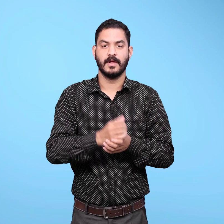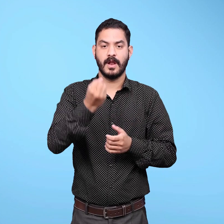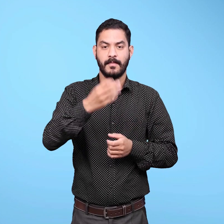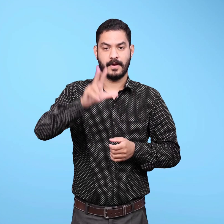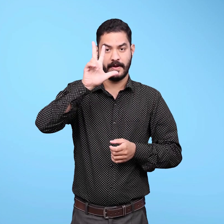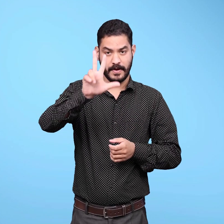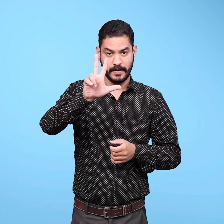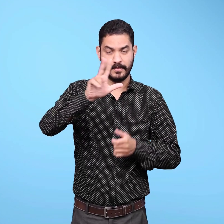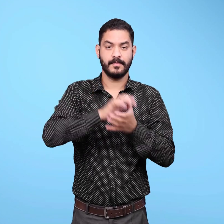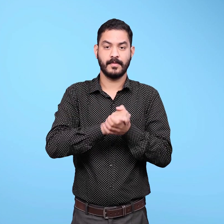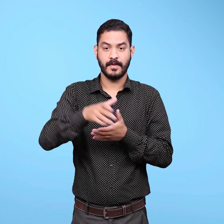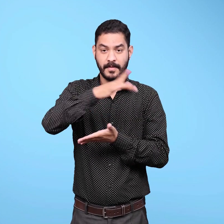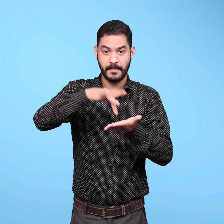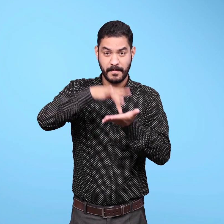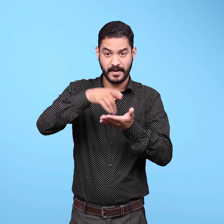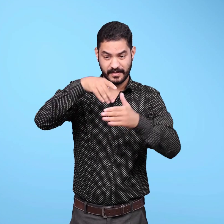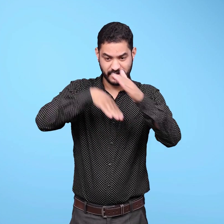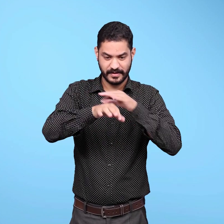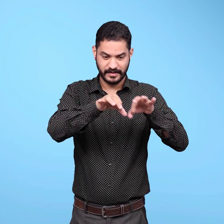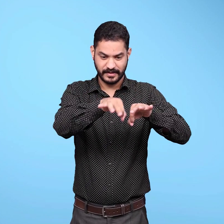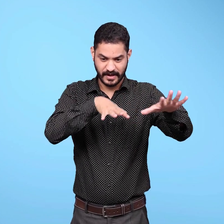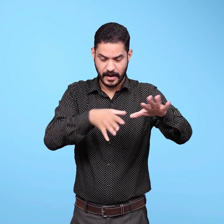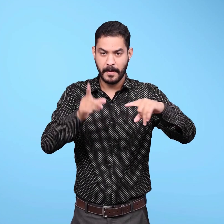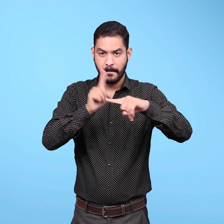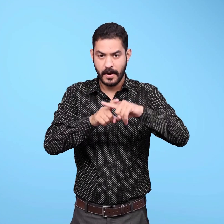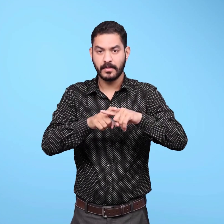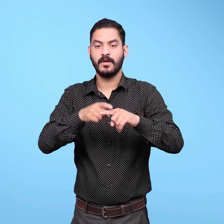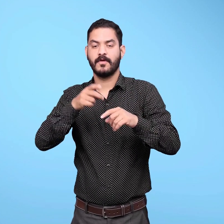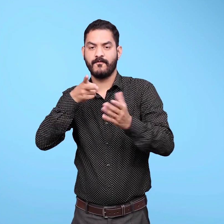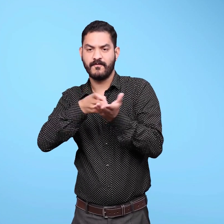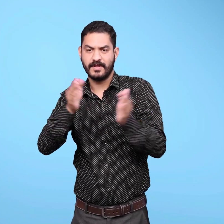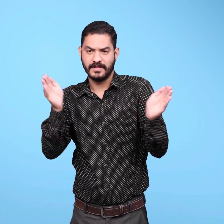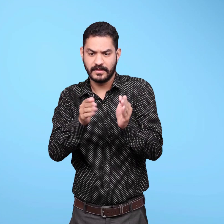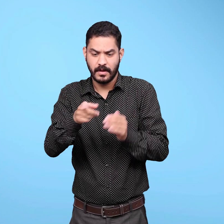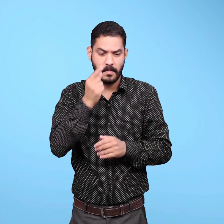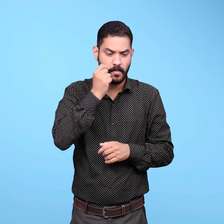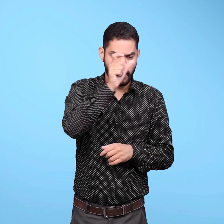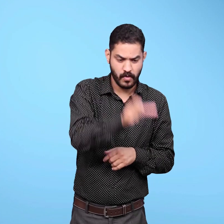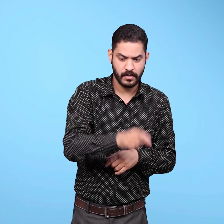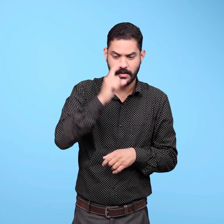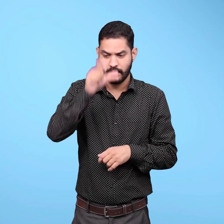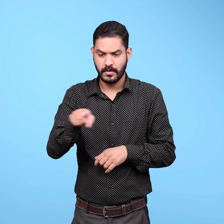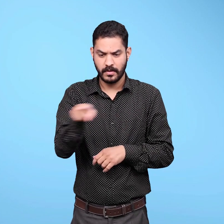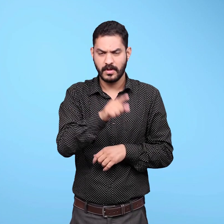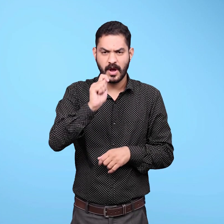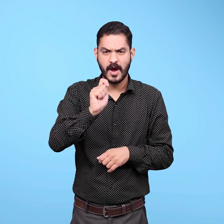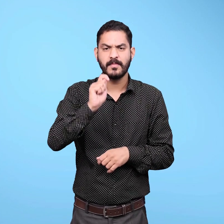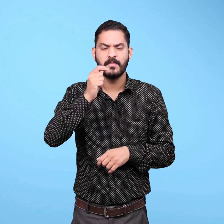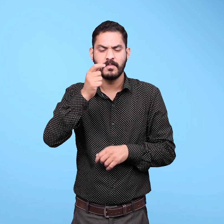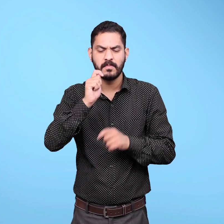Number 8. List the functions performed by men and women who live in your city or village. In